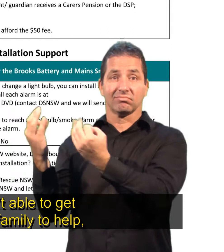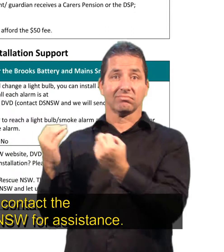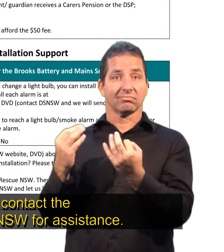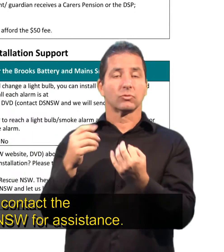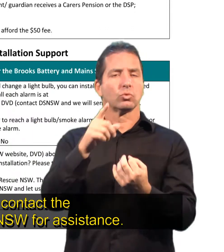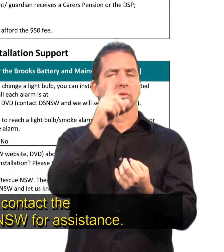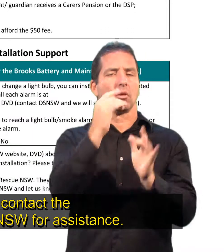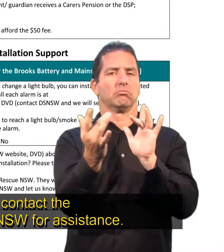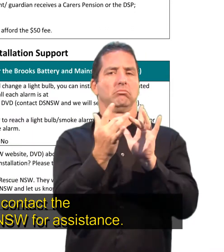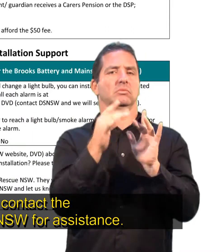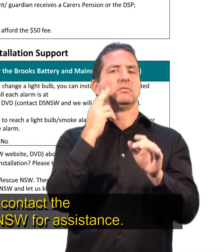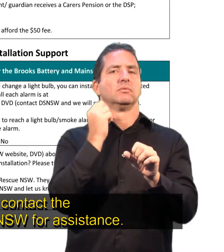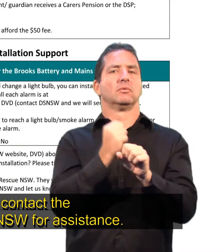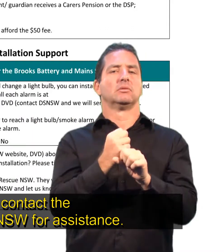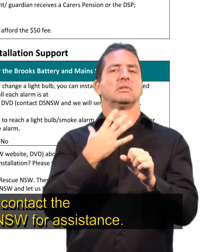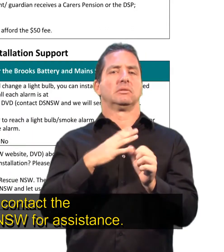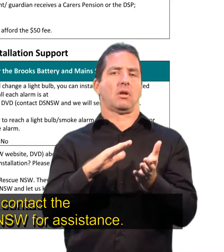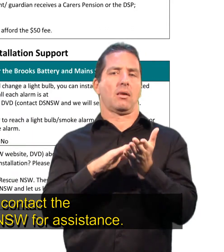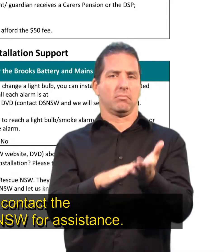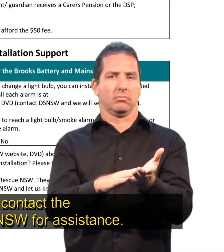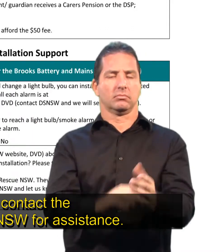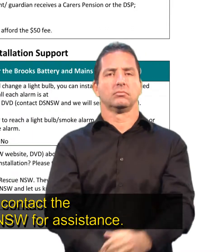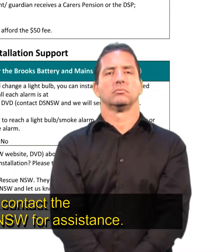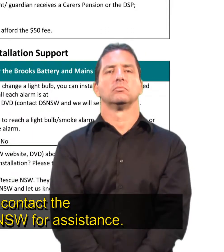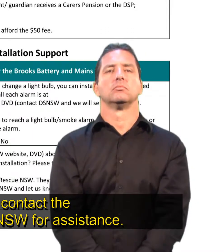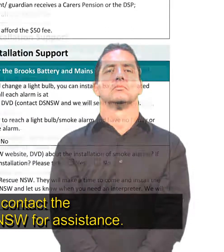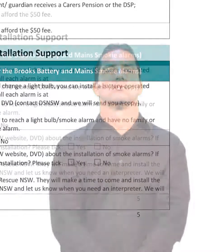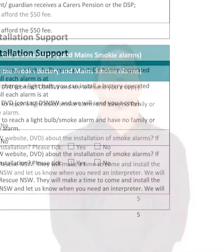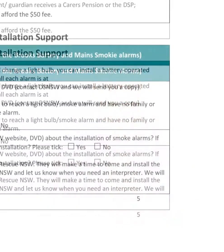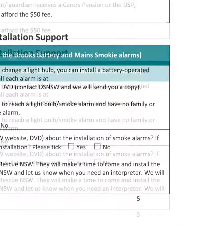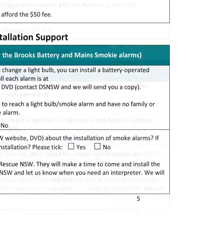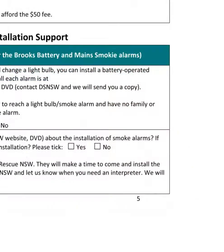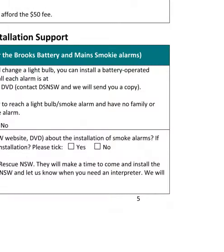you can contact the Deaf Society for assistance.